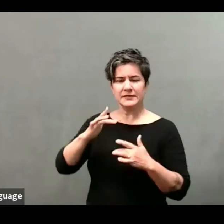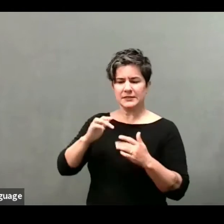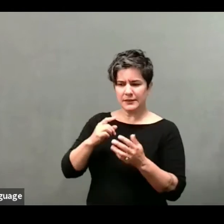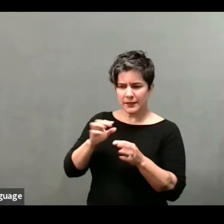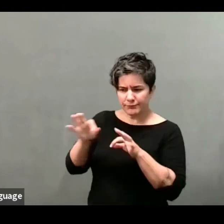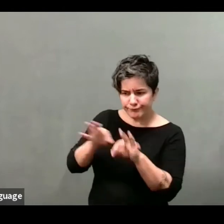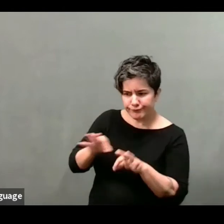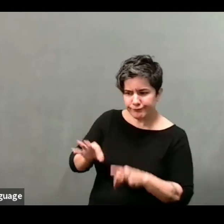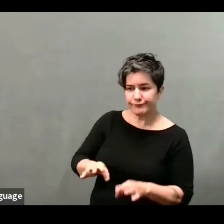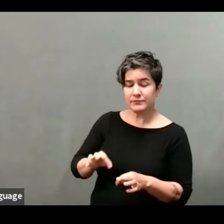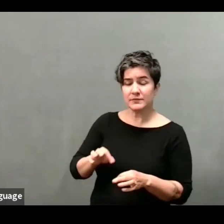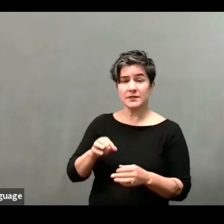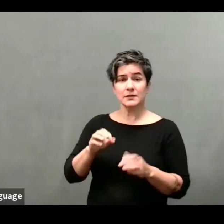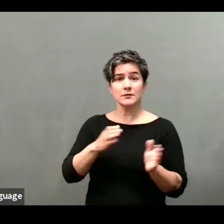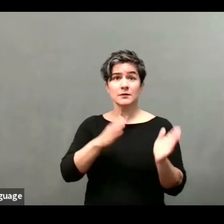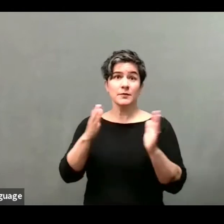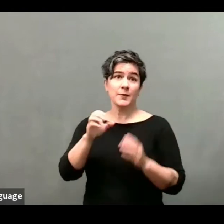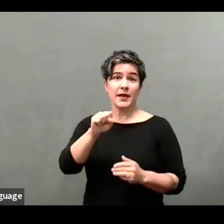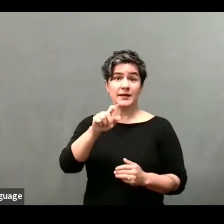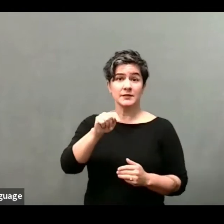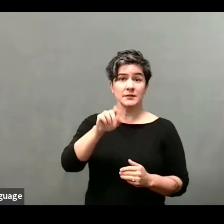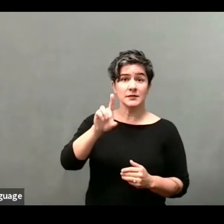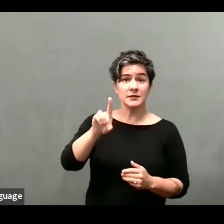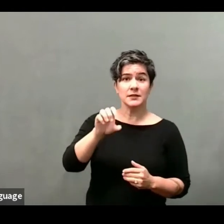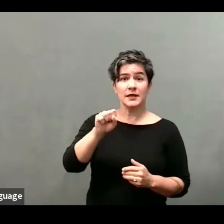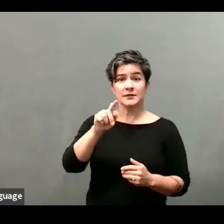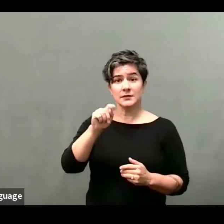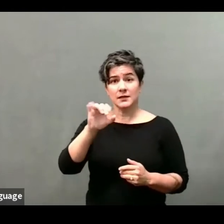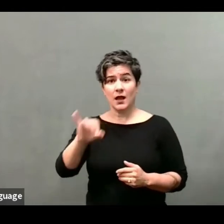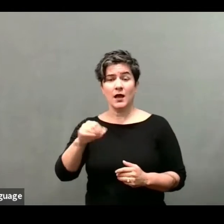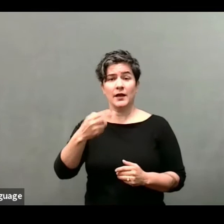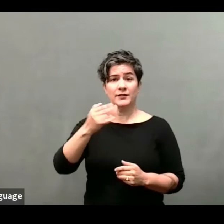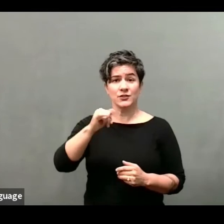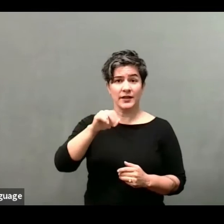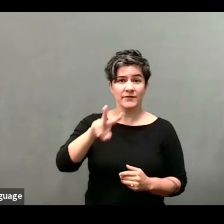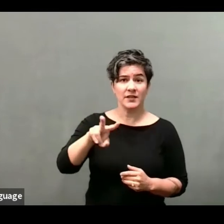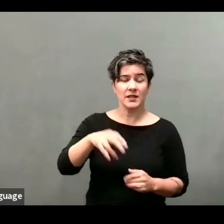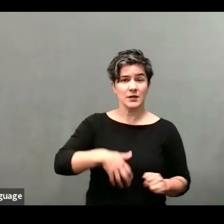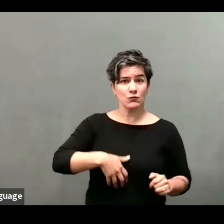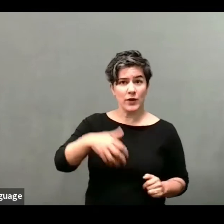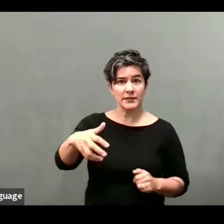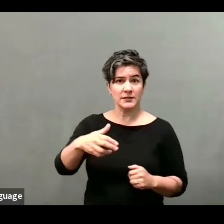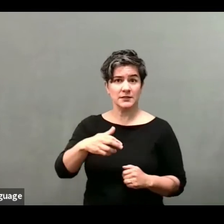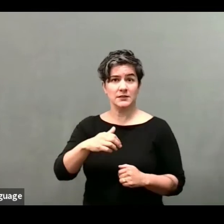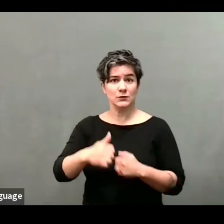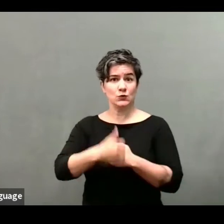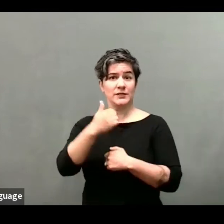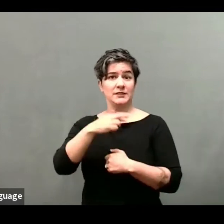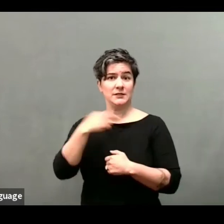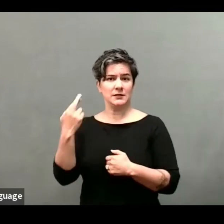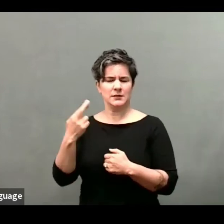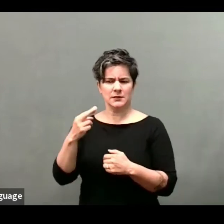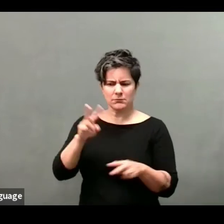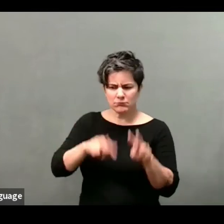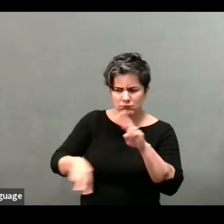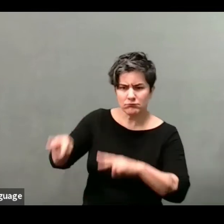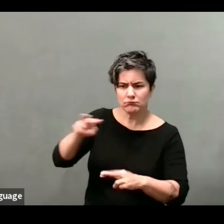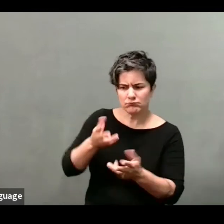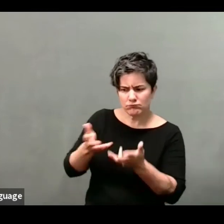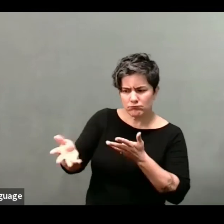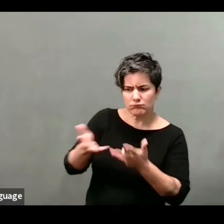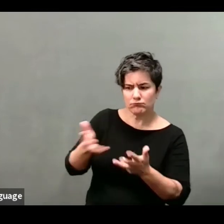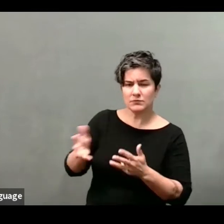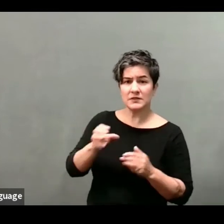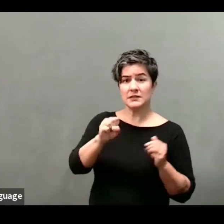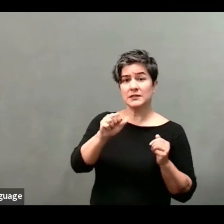such as sexually transmitted infections or HIV or risk for pregnancy, and then being able to have that assessed by